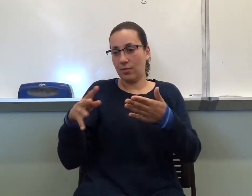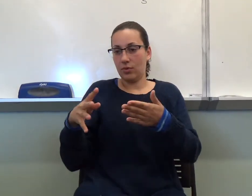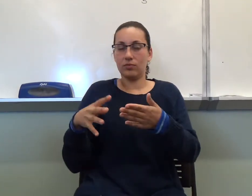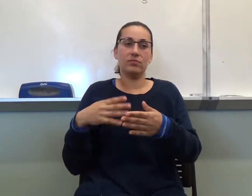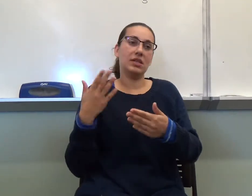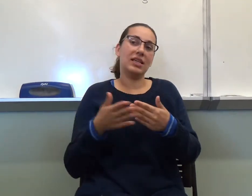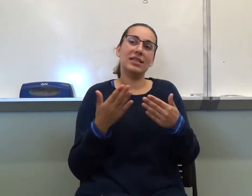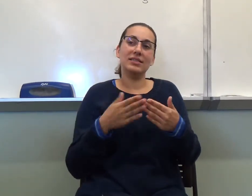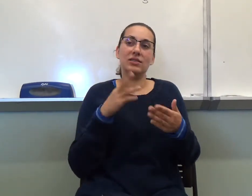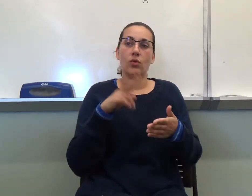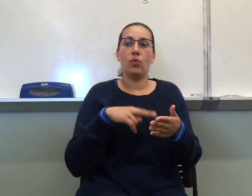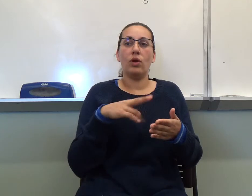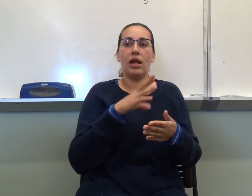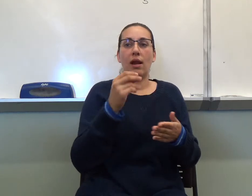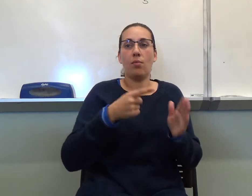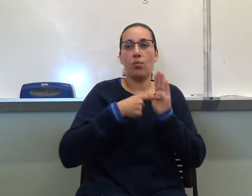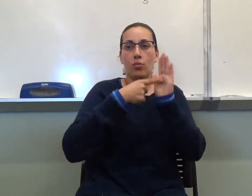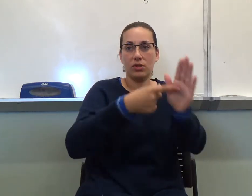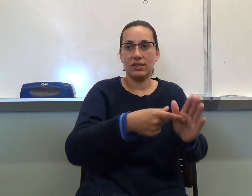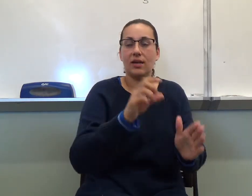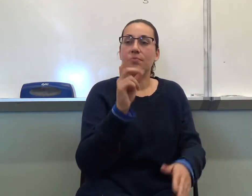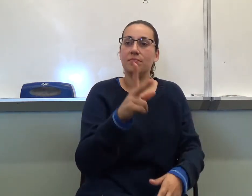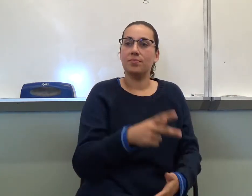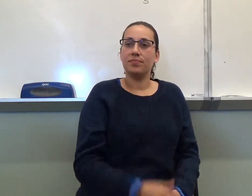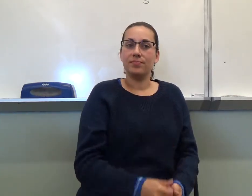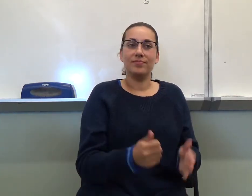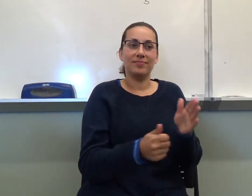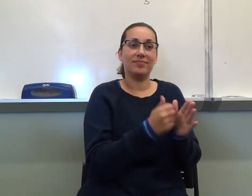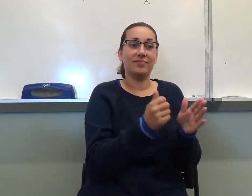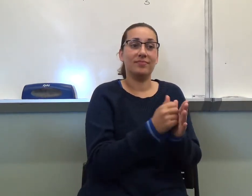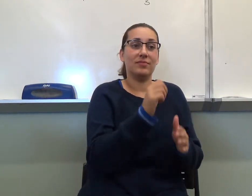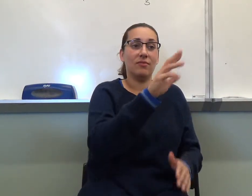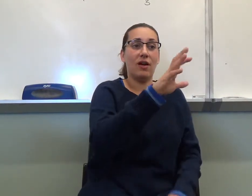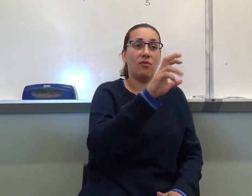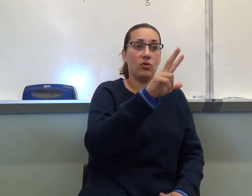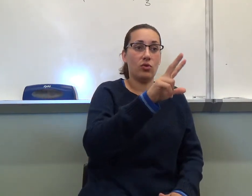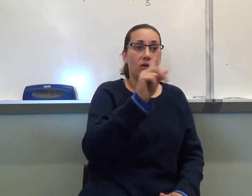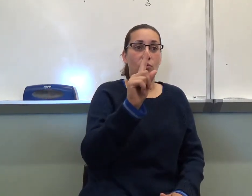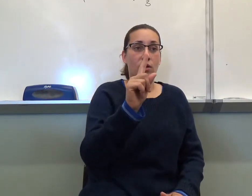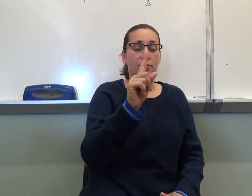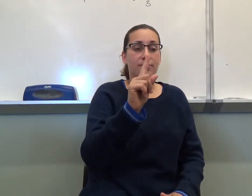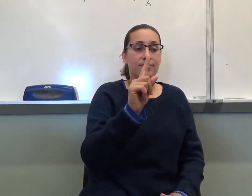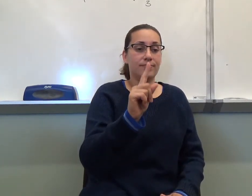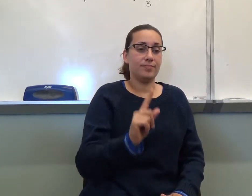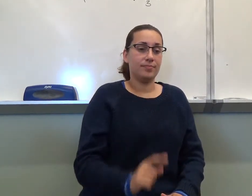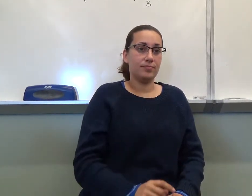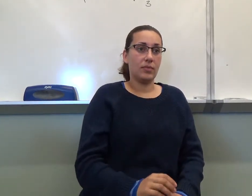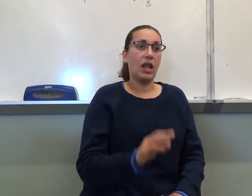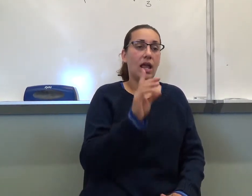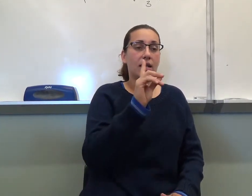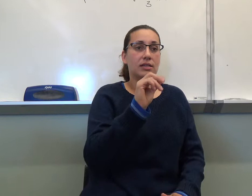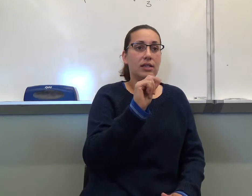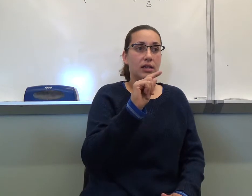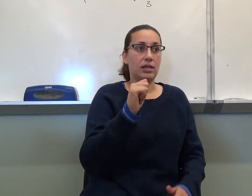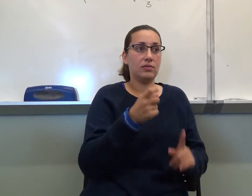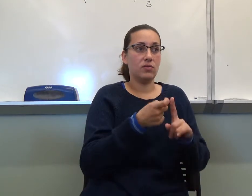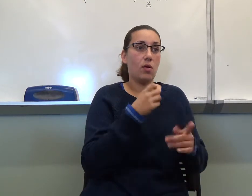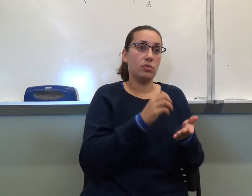presentable. Again, on page 531, following data were taken by a student conducting a study for a